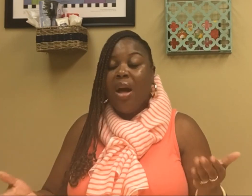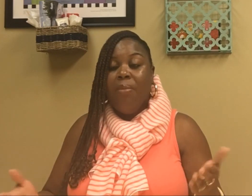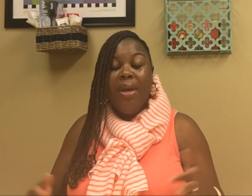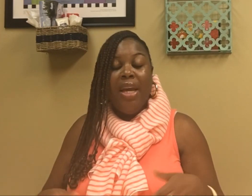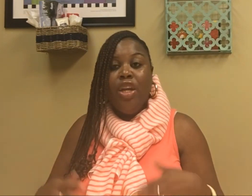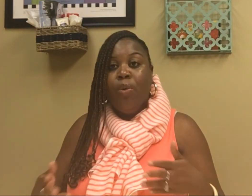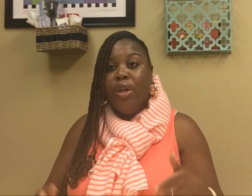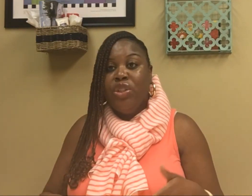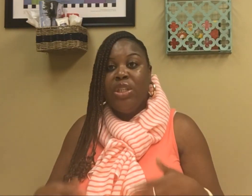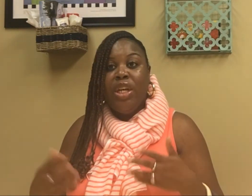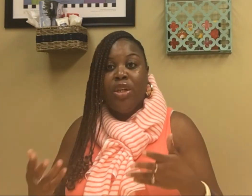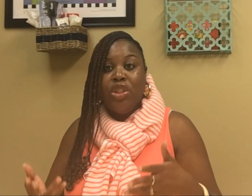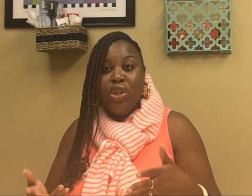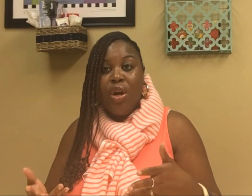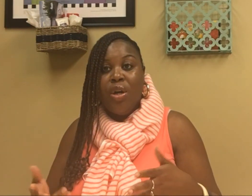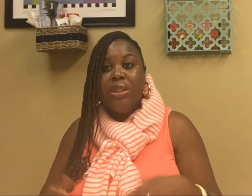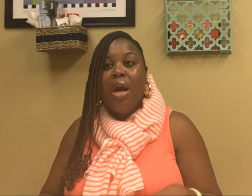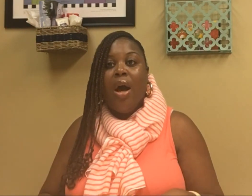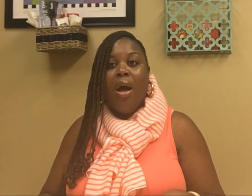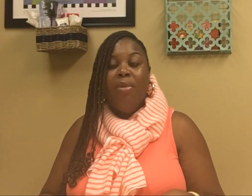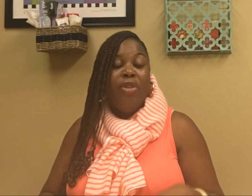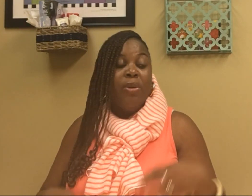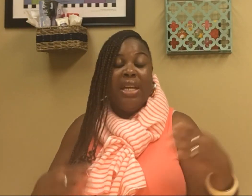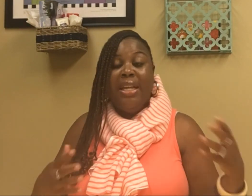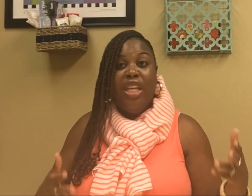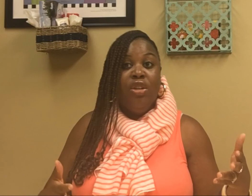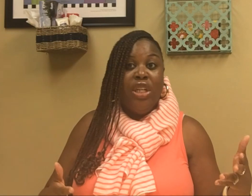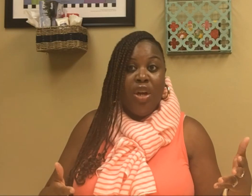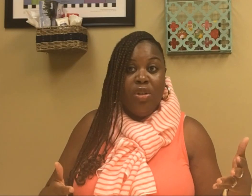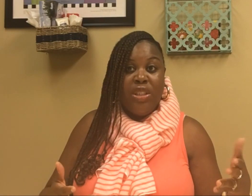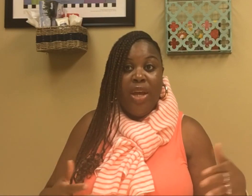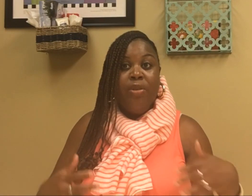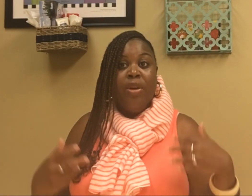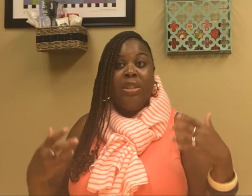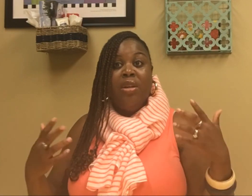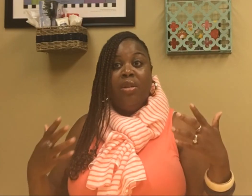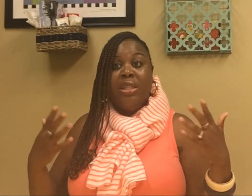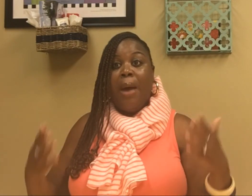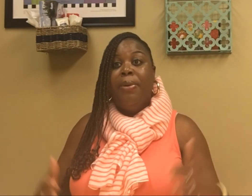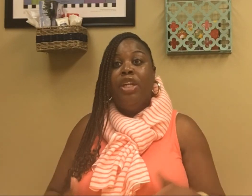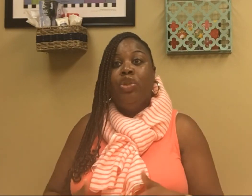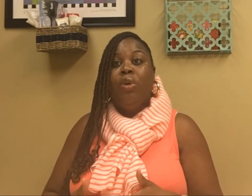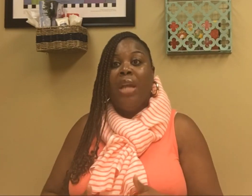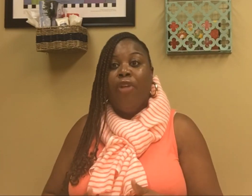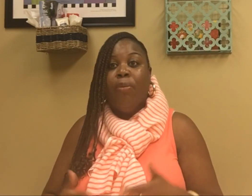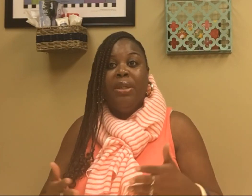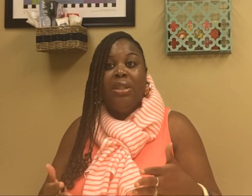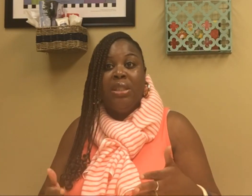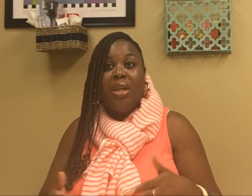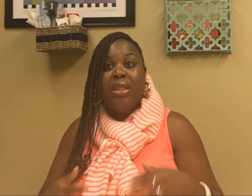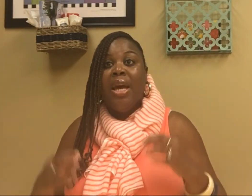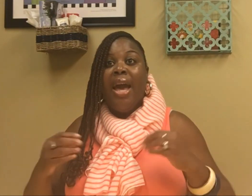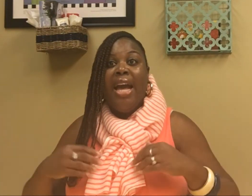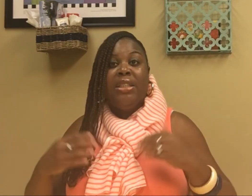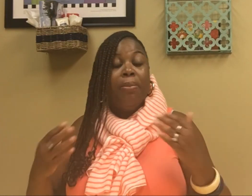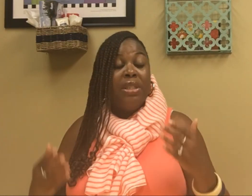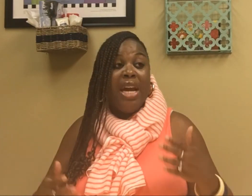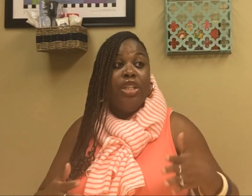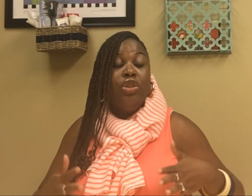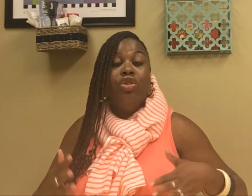comment any questions, any concerns. If there was anything you didn't understand or there's another topic that you would like for me to discuss as it pertains to